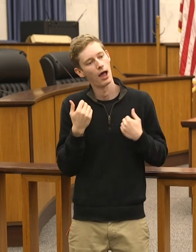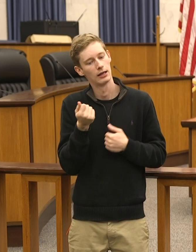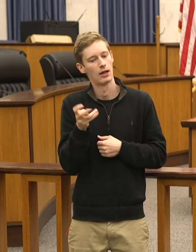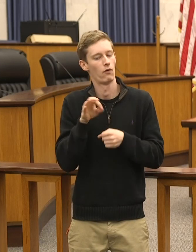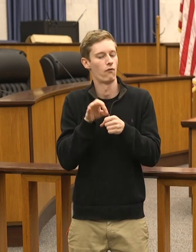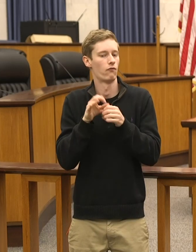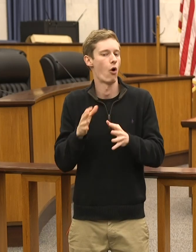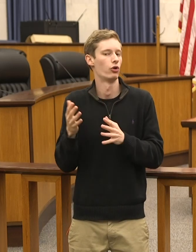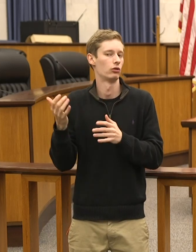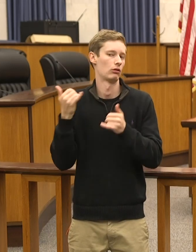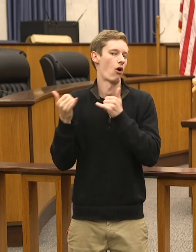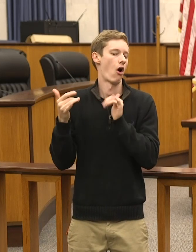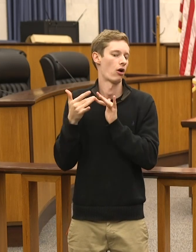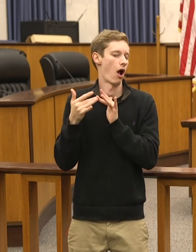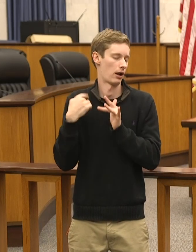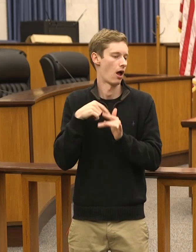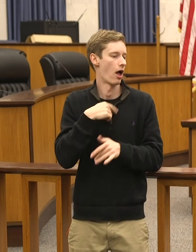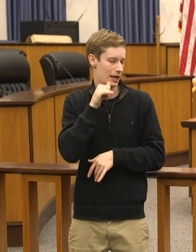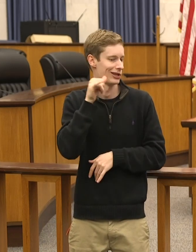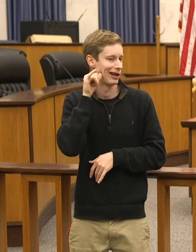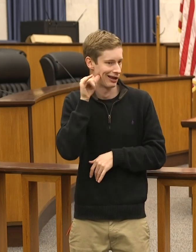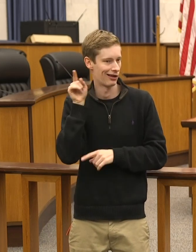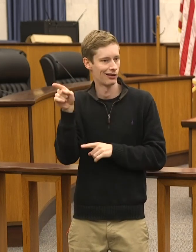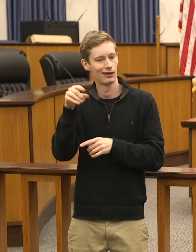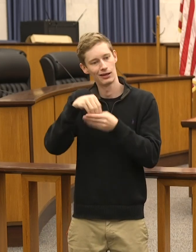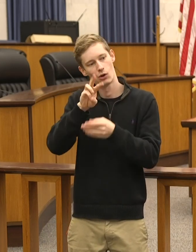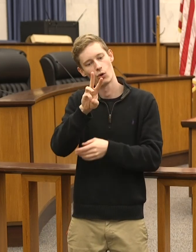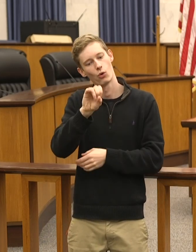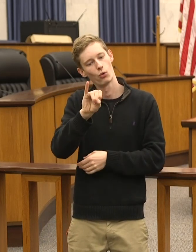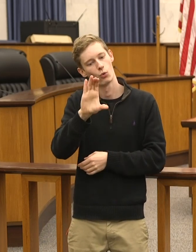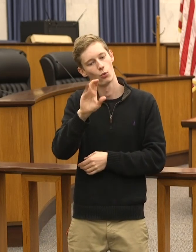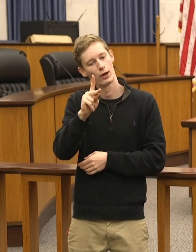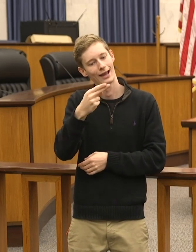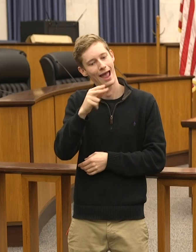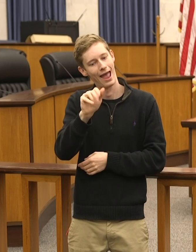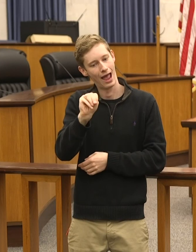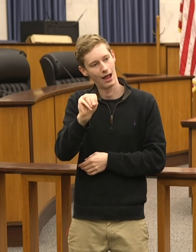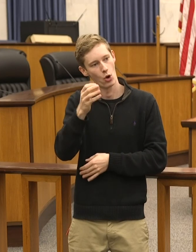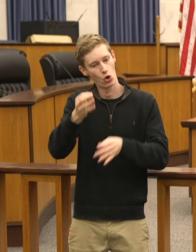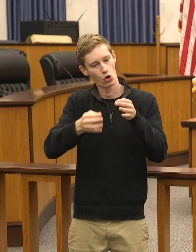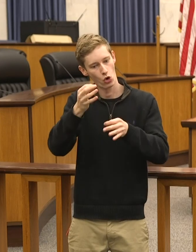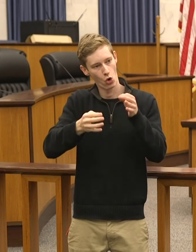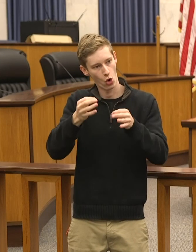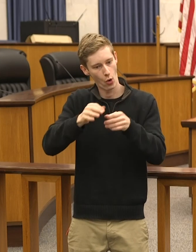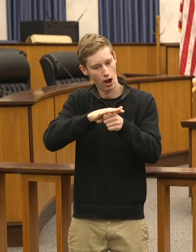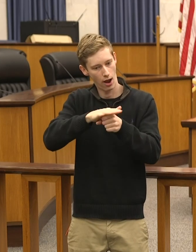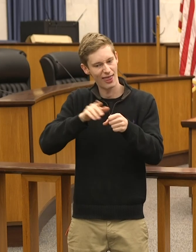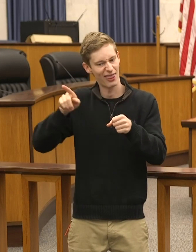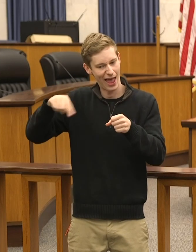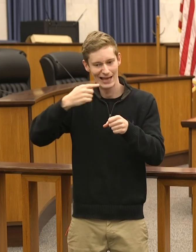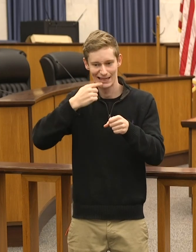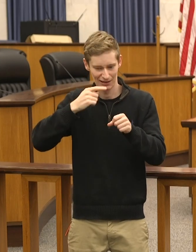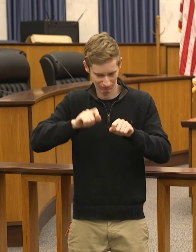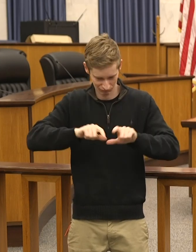voters reach out to us yesterday while voting at their Wickham Court precinct. And they had indicated they saw no local races, including the mayoral,